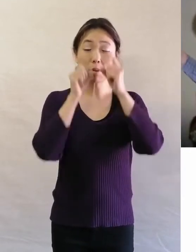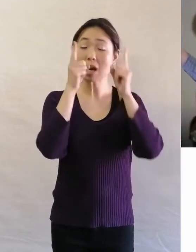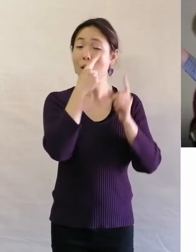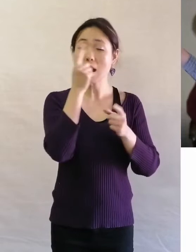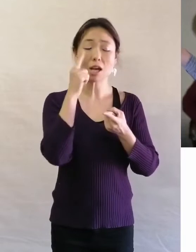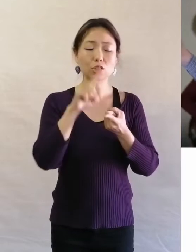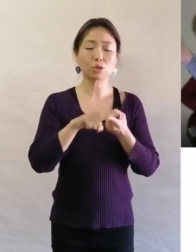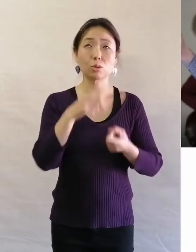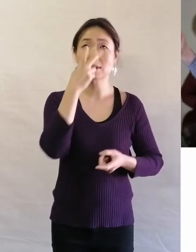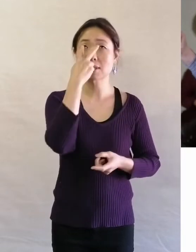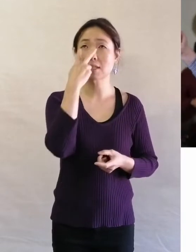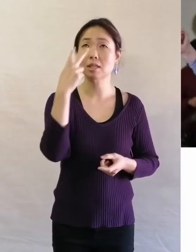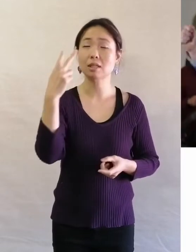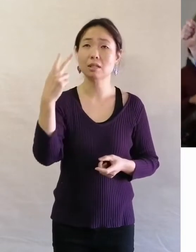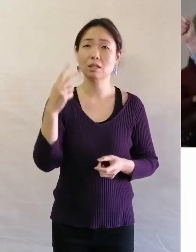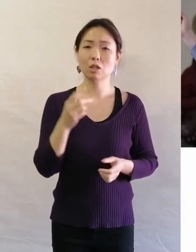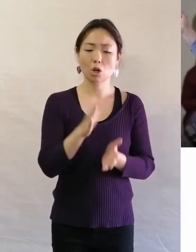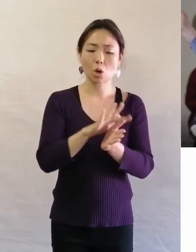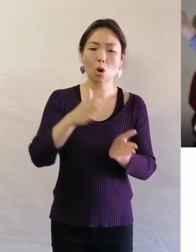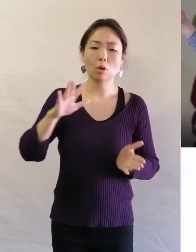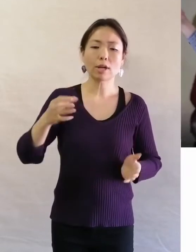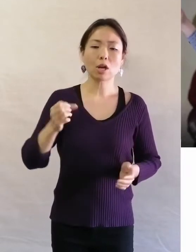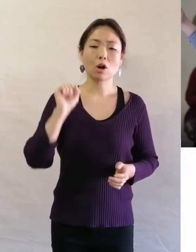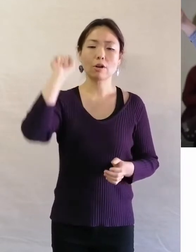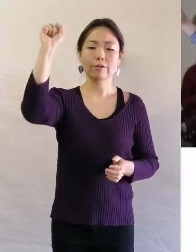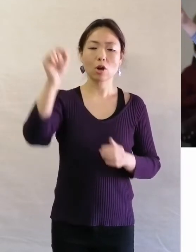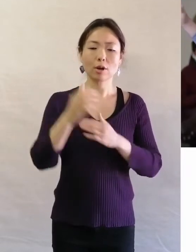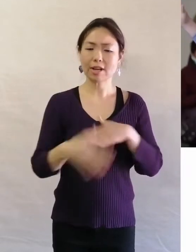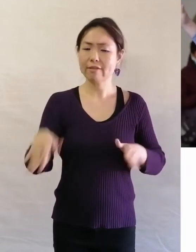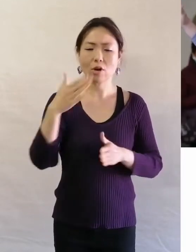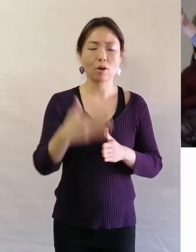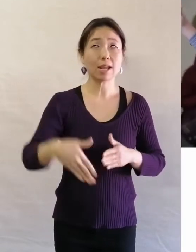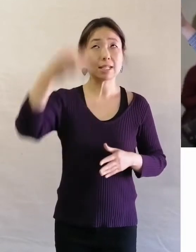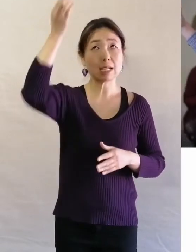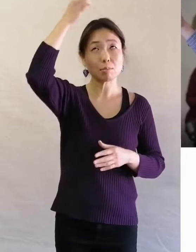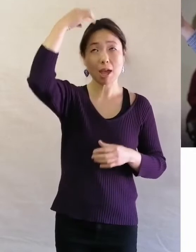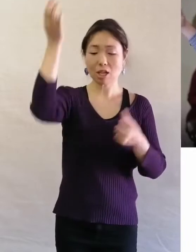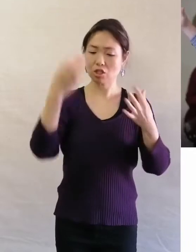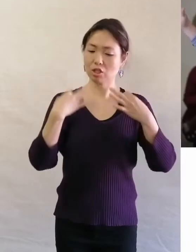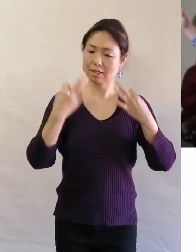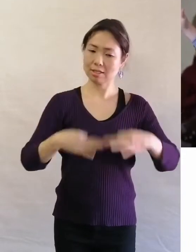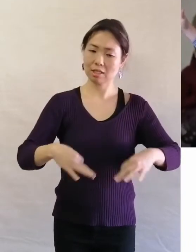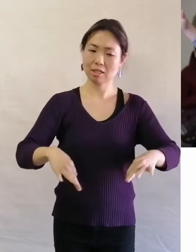To see the glory of your never-ending